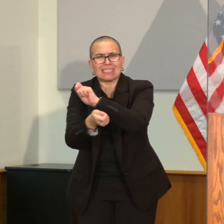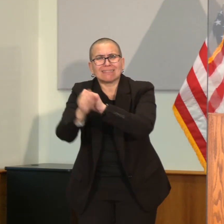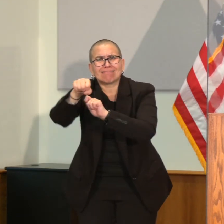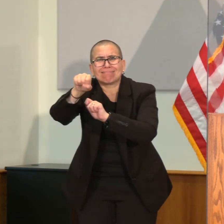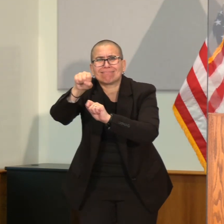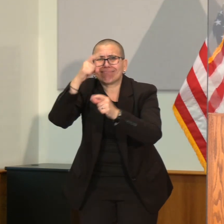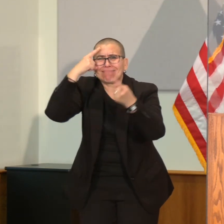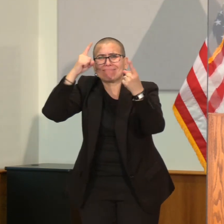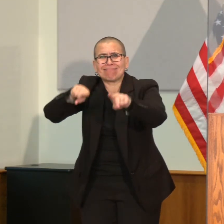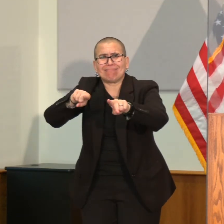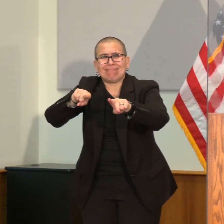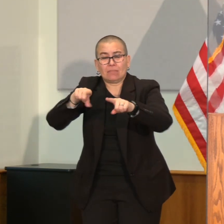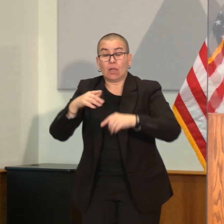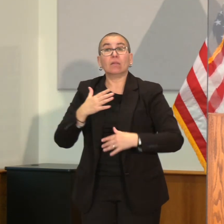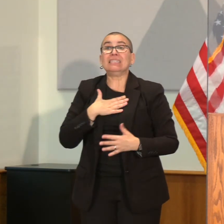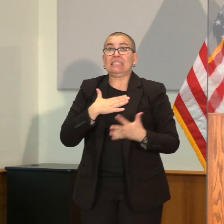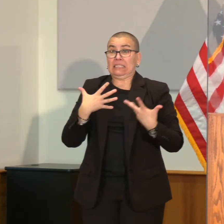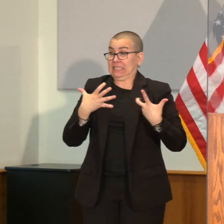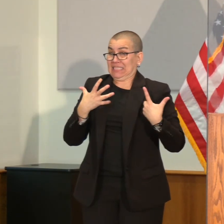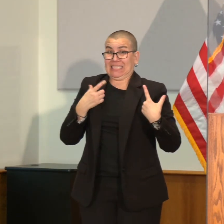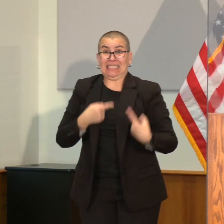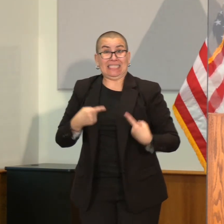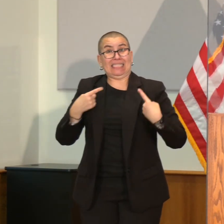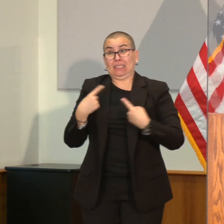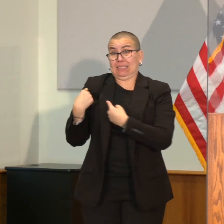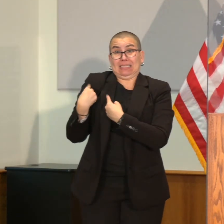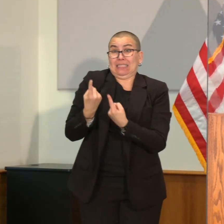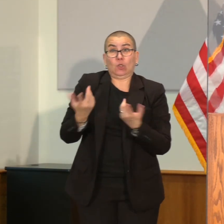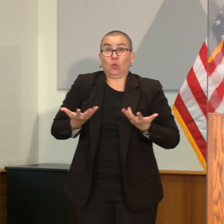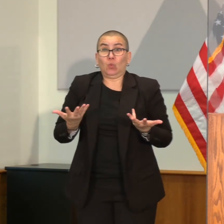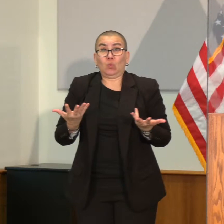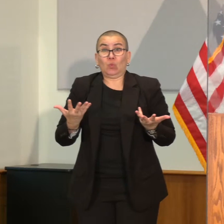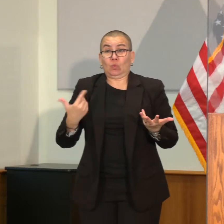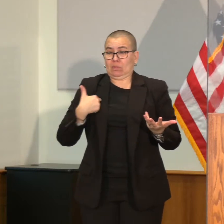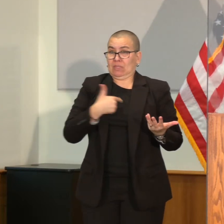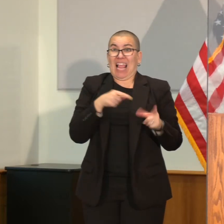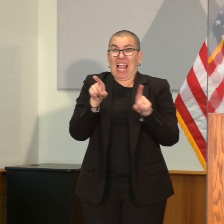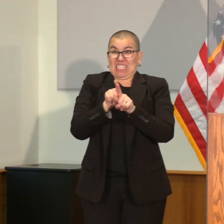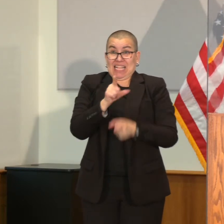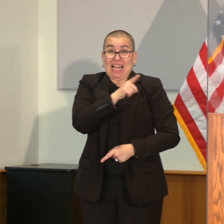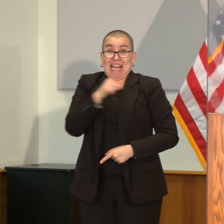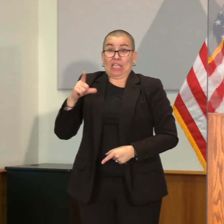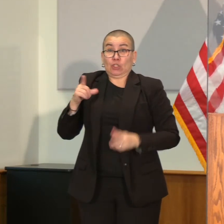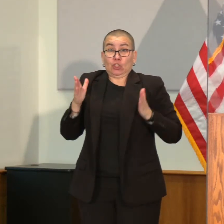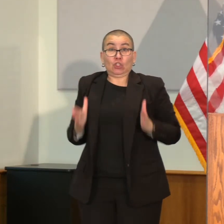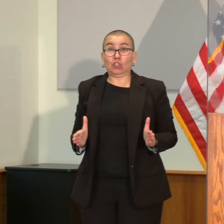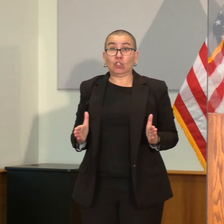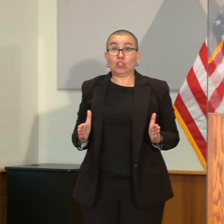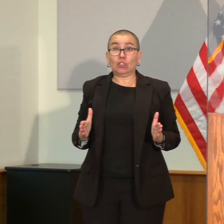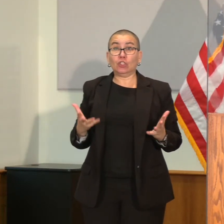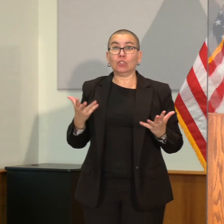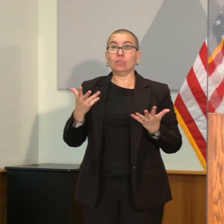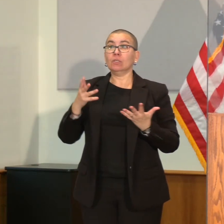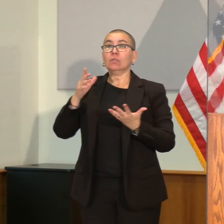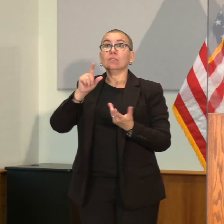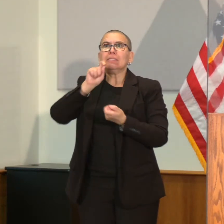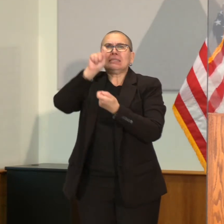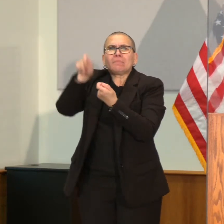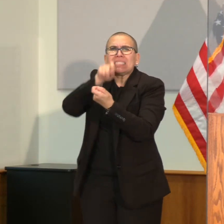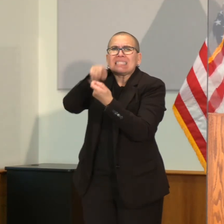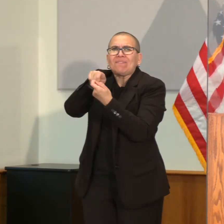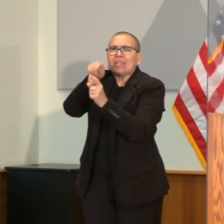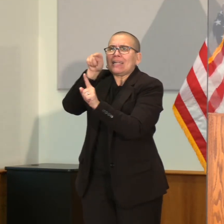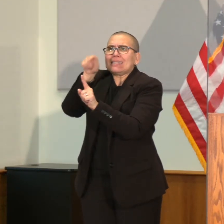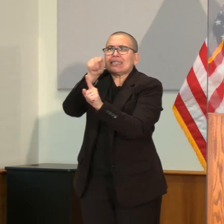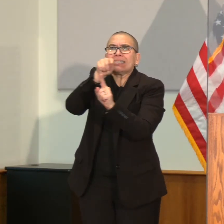that I have with what I've heard so far is us as legislators, there are certain things that we can and can't talk about because we know they're going to be on the table